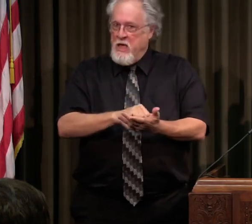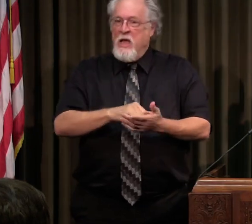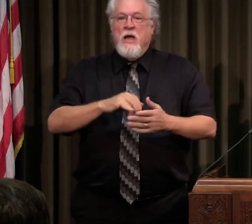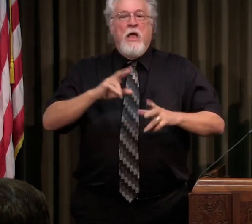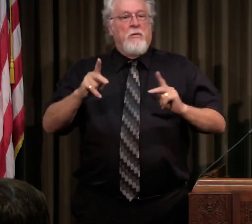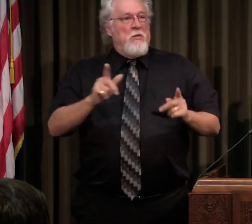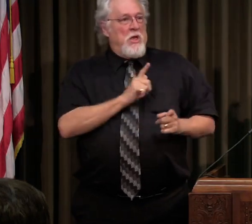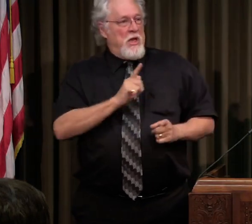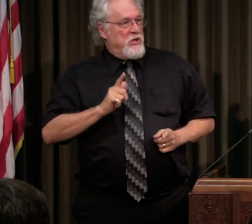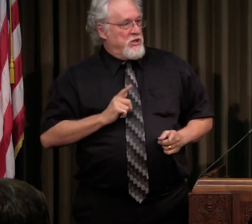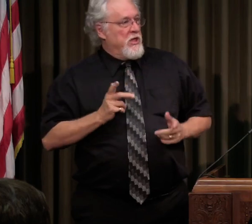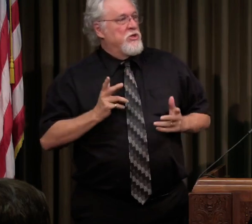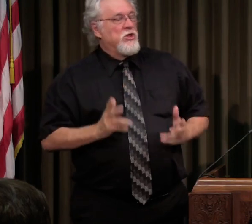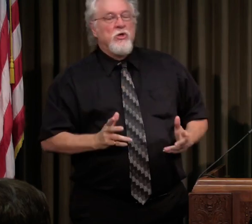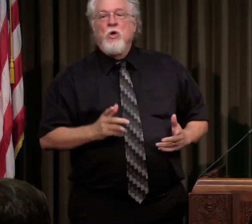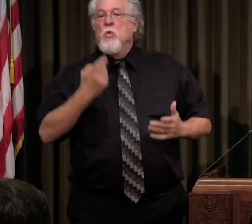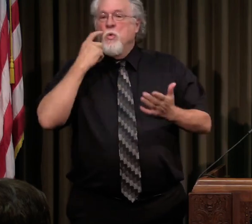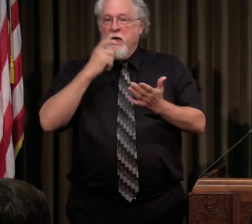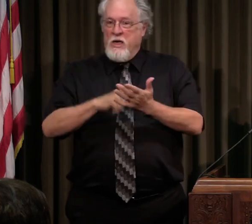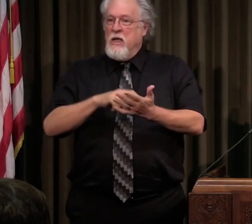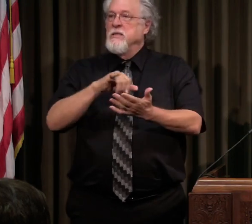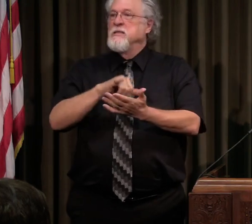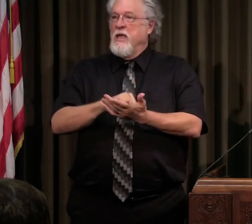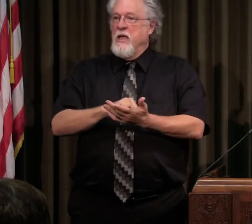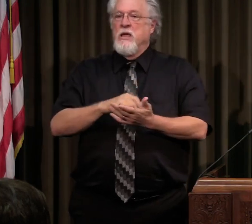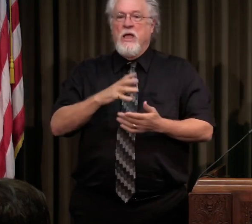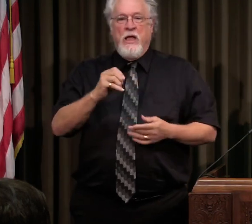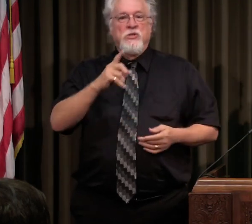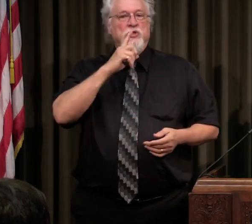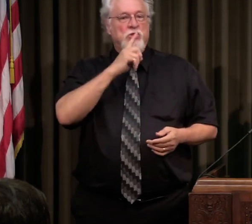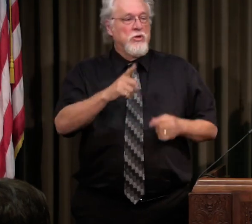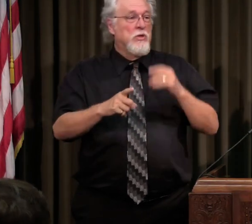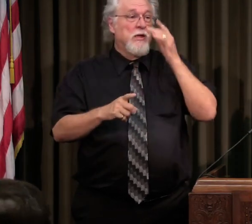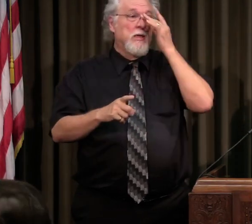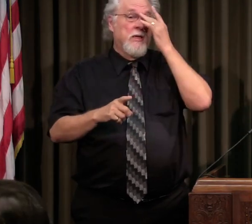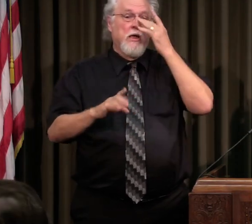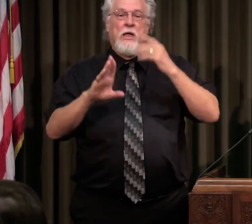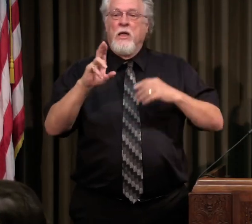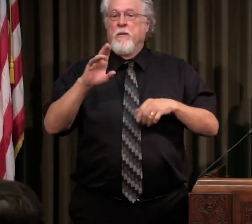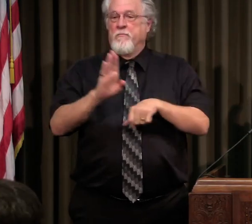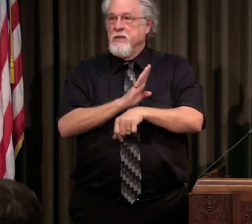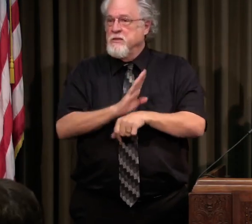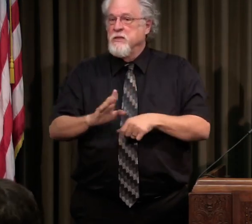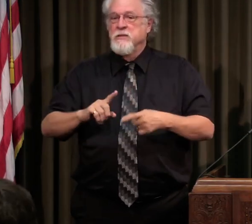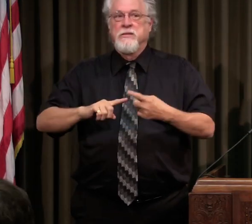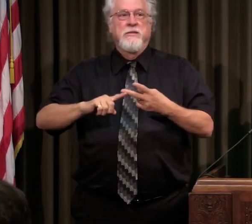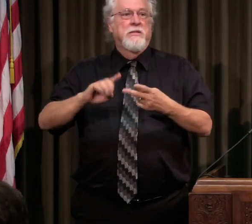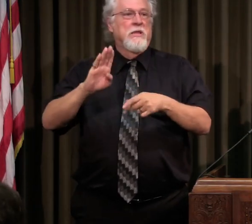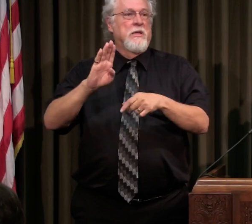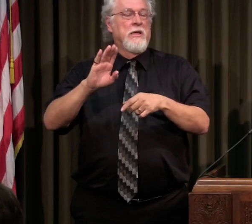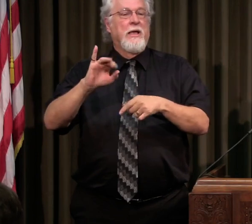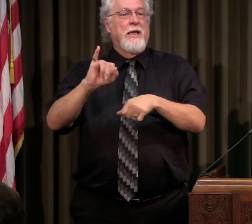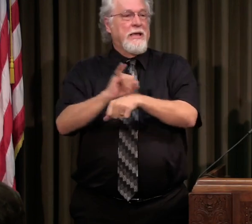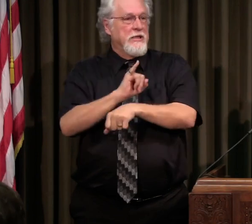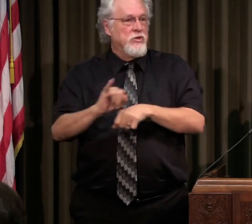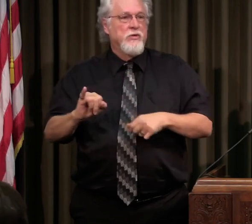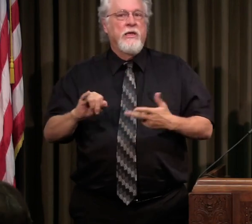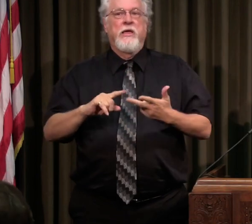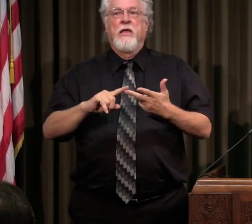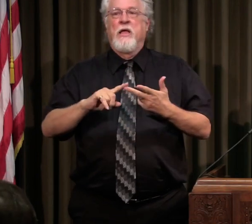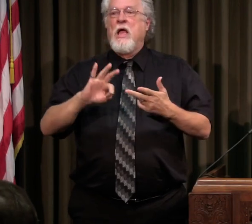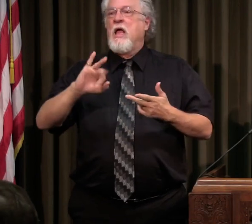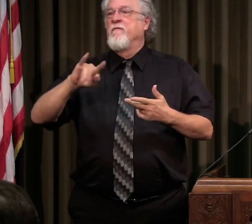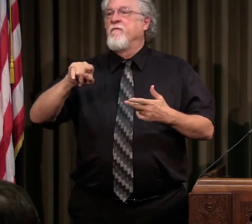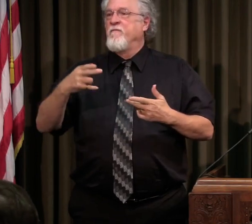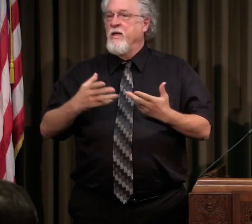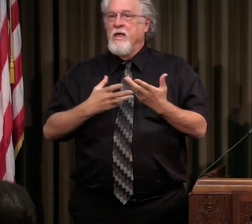here in the legislature recognize that, and certainly business and industry, the faith-based community,